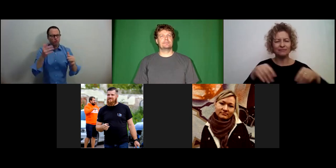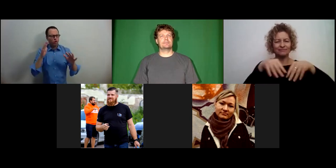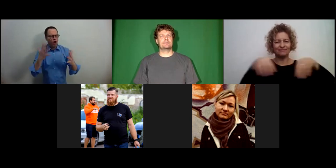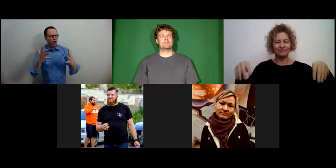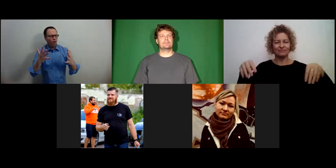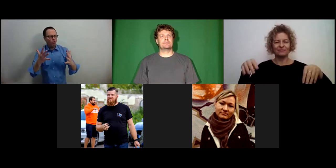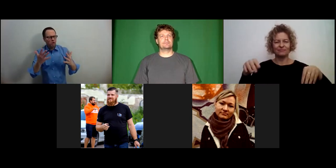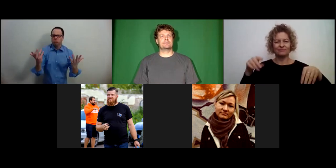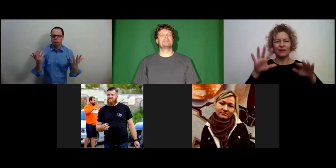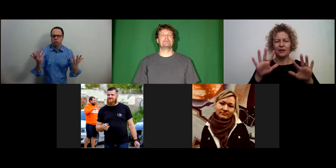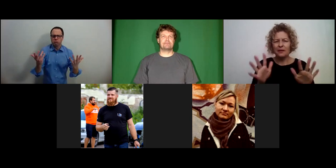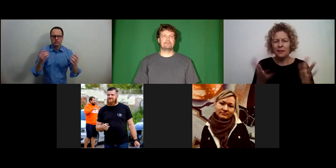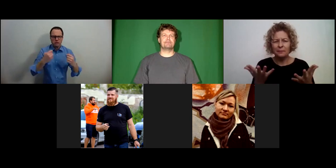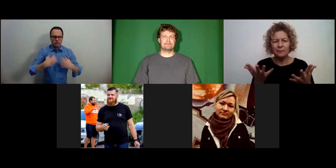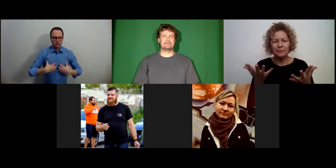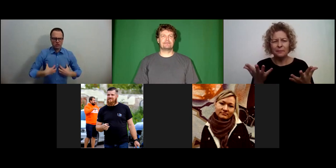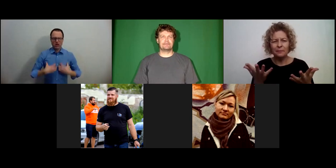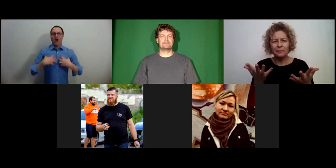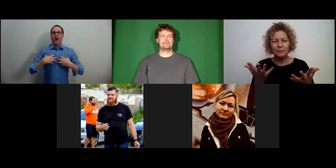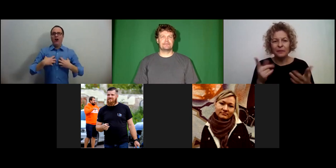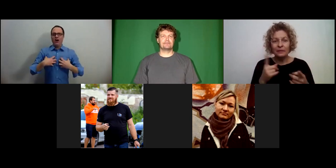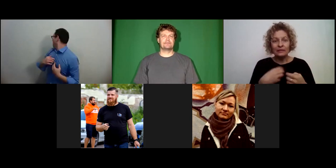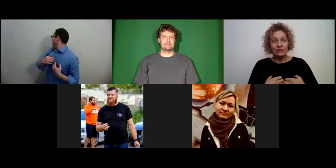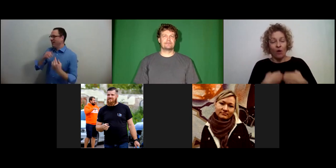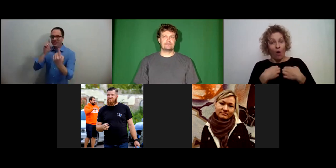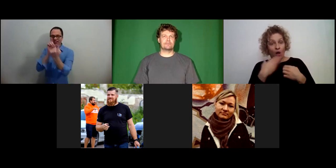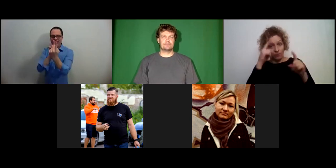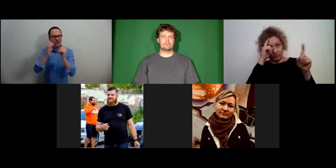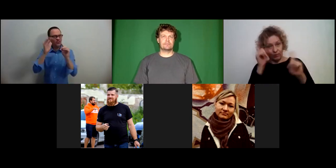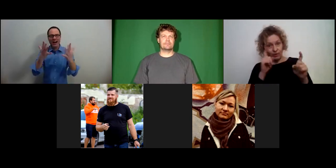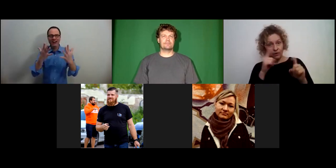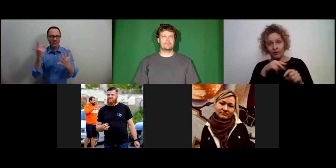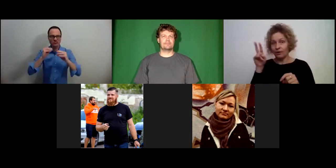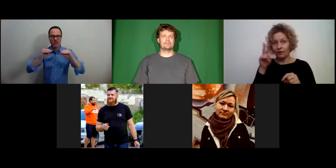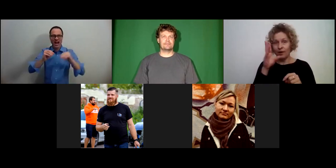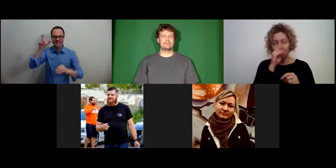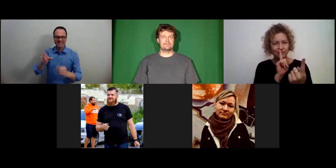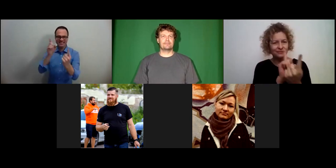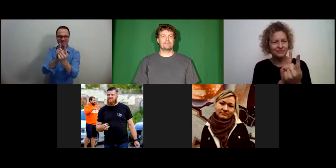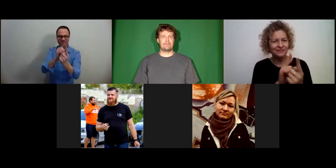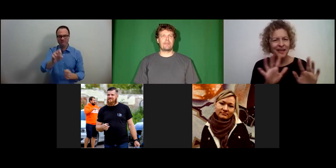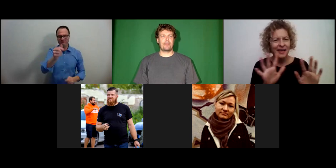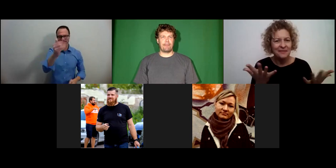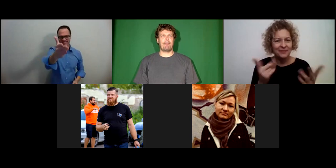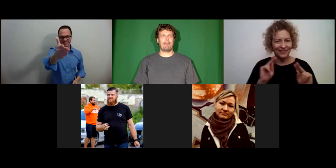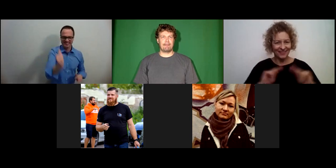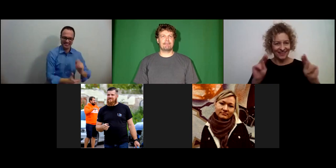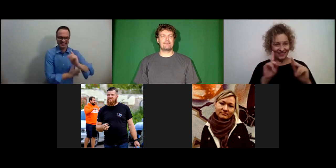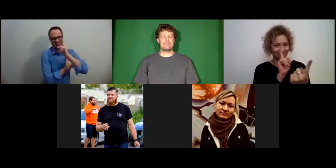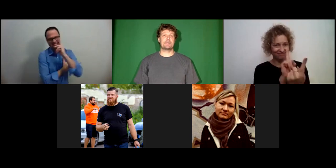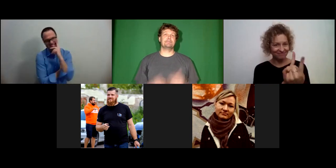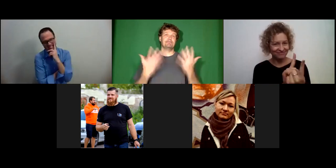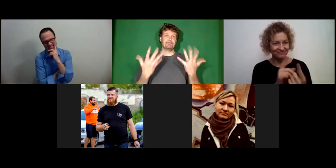And were you shocked when The jury told you you made it to the